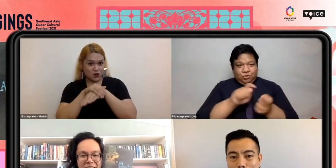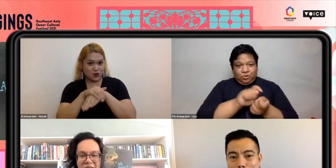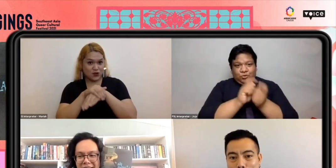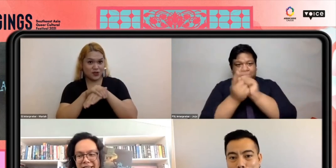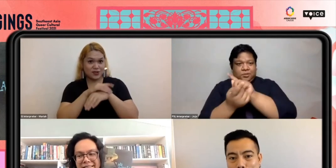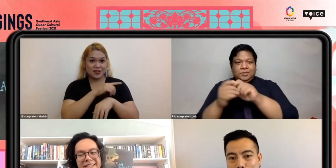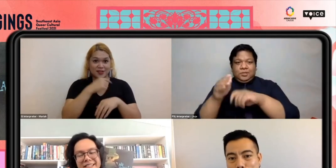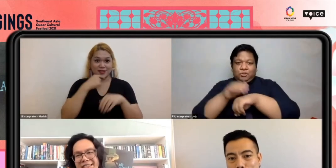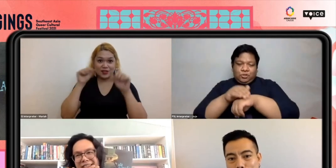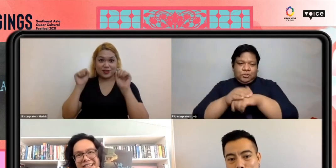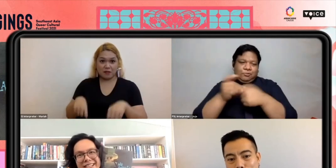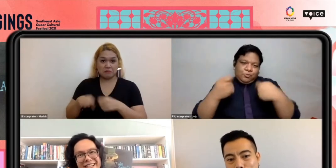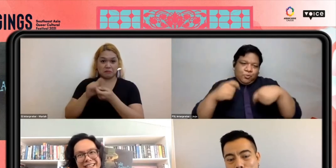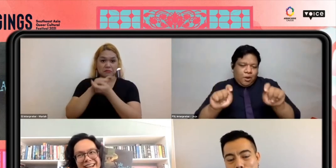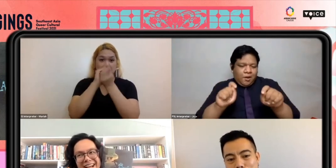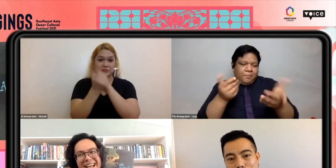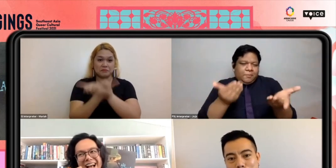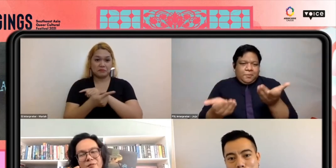it.